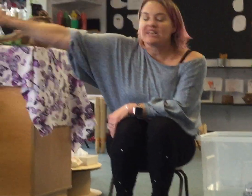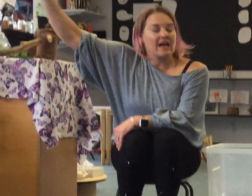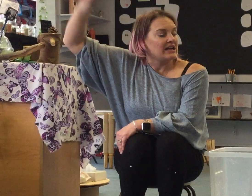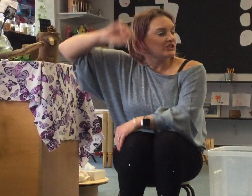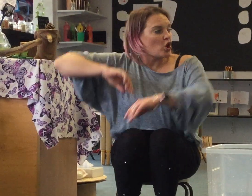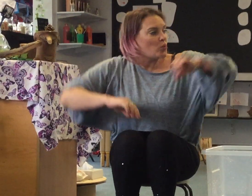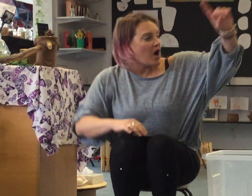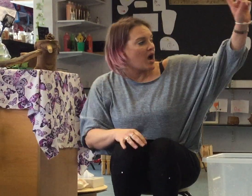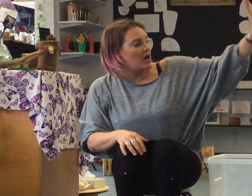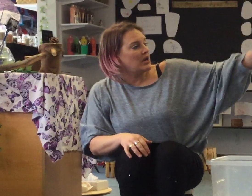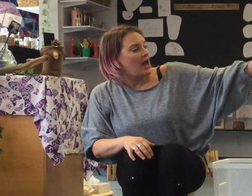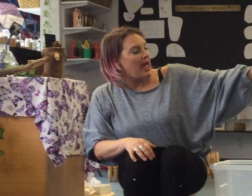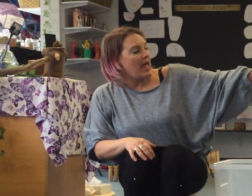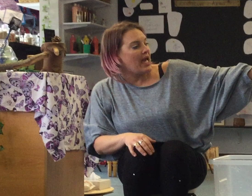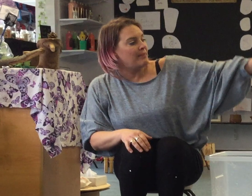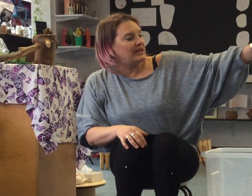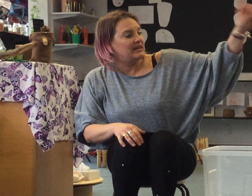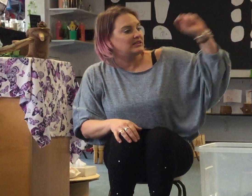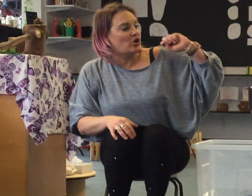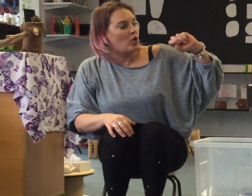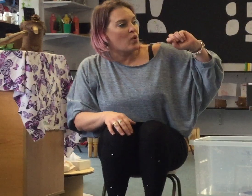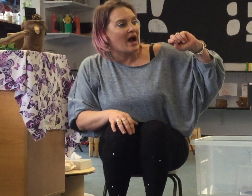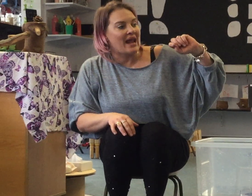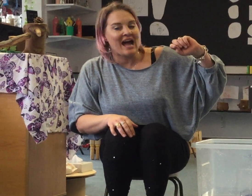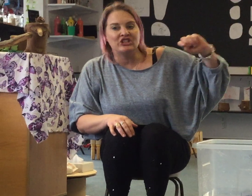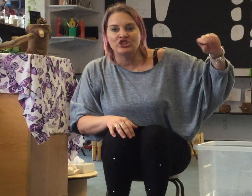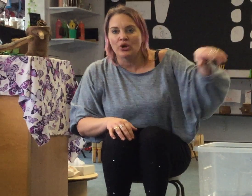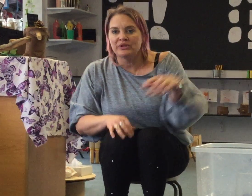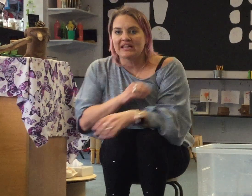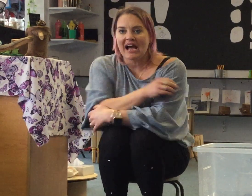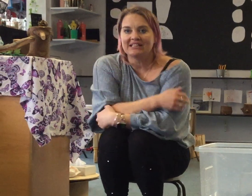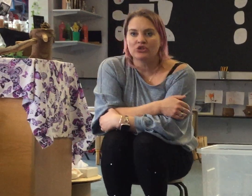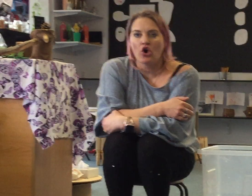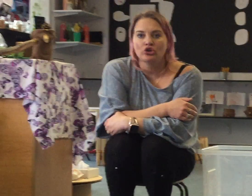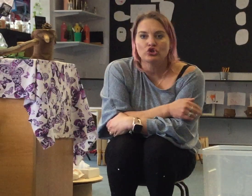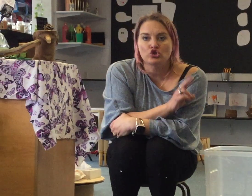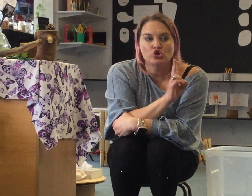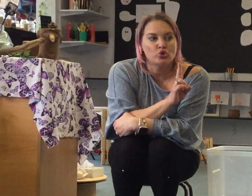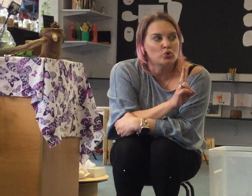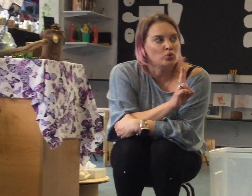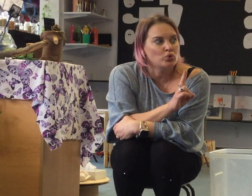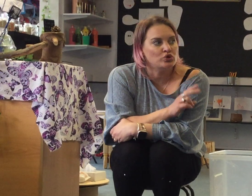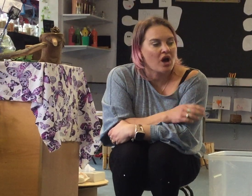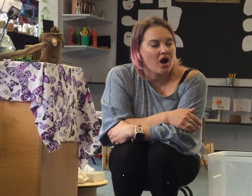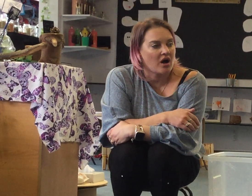Tia has got one, Emily has got one, and Jodie has got two ducks.